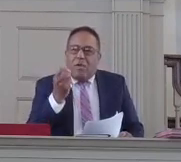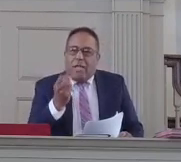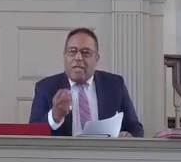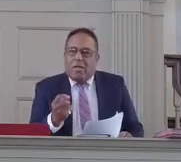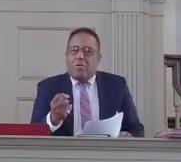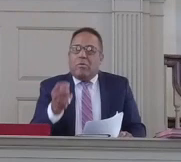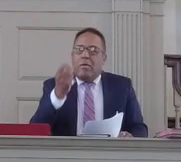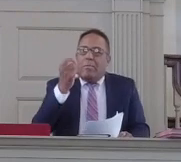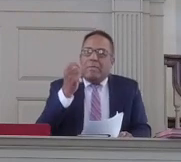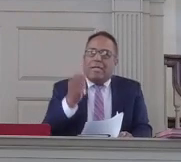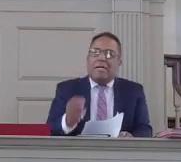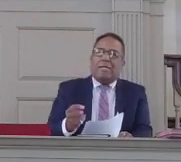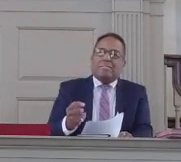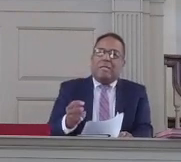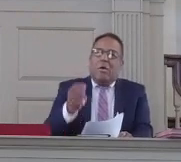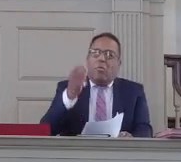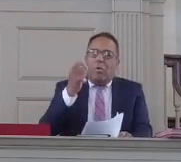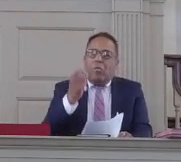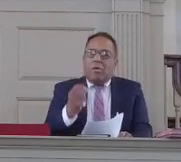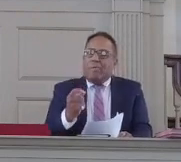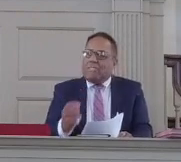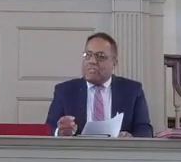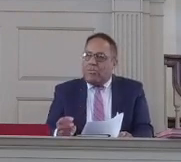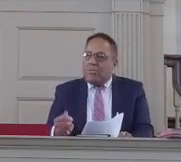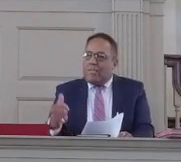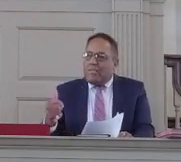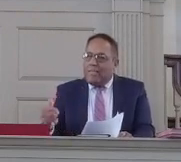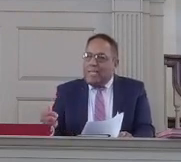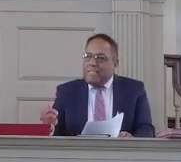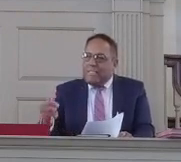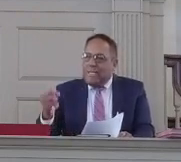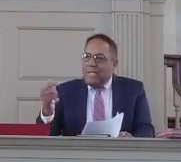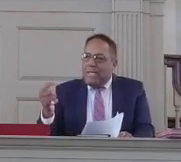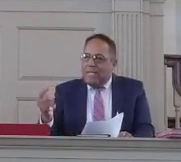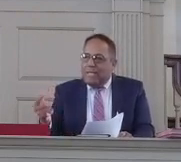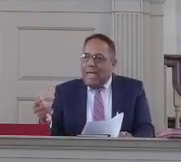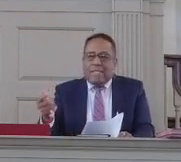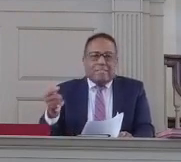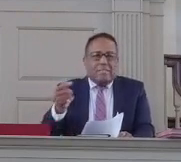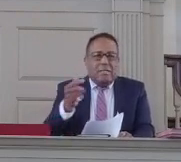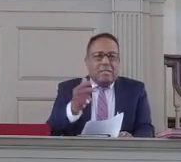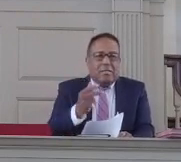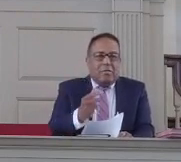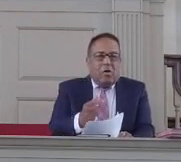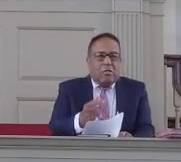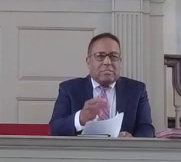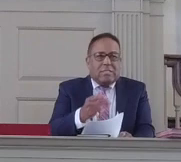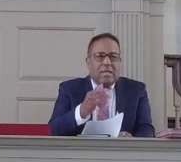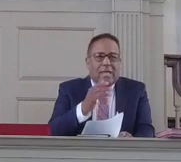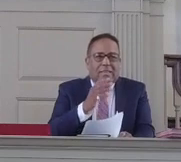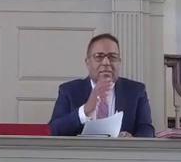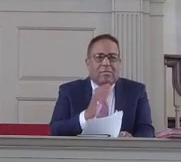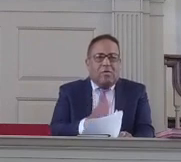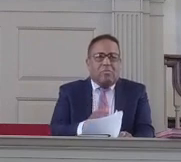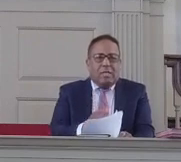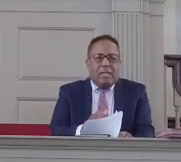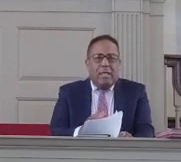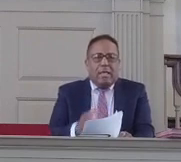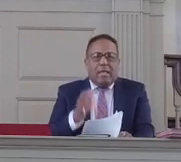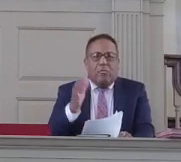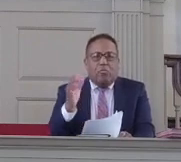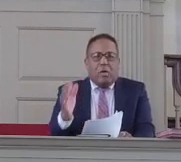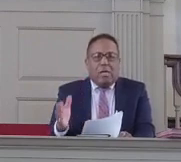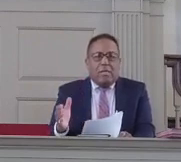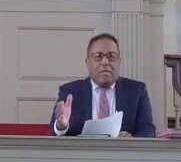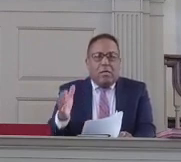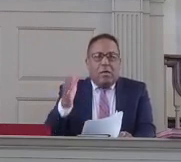And we're here because we want to be sure that the least, the last, the lost, and the lonely